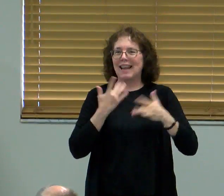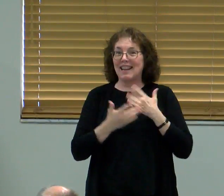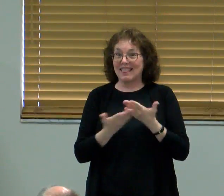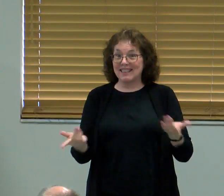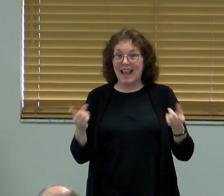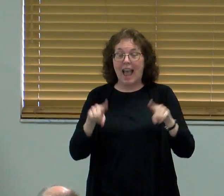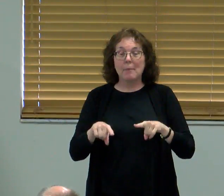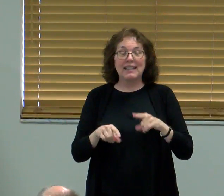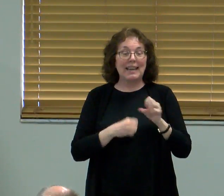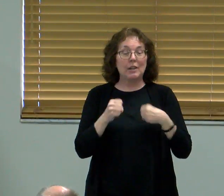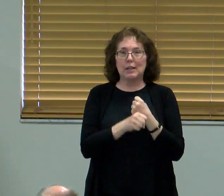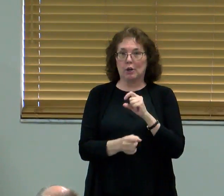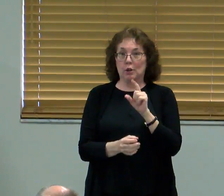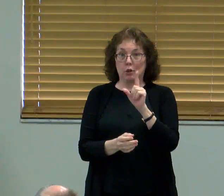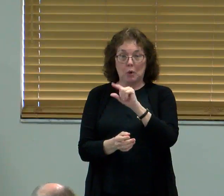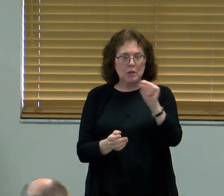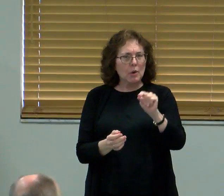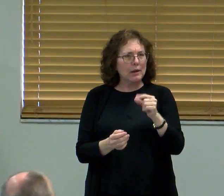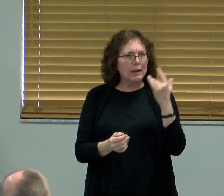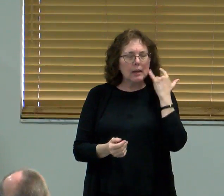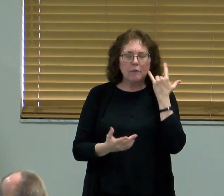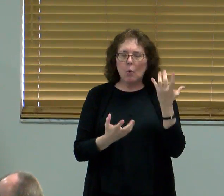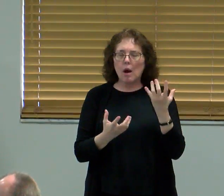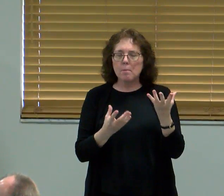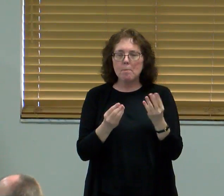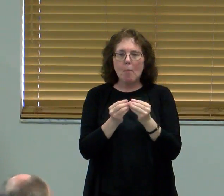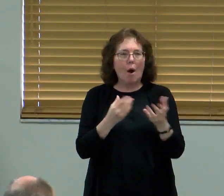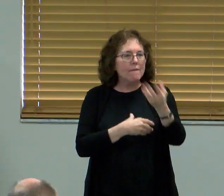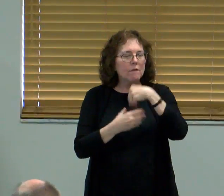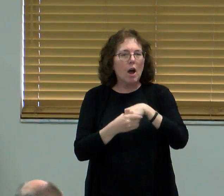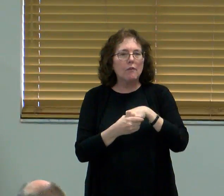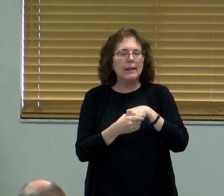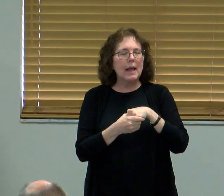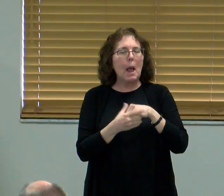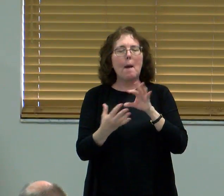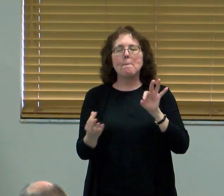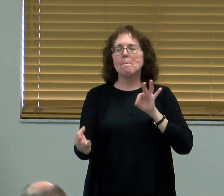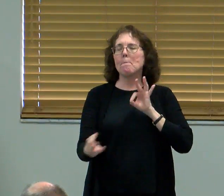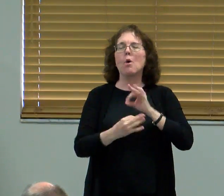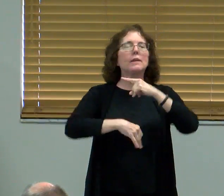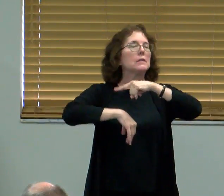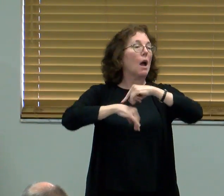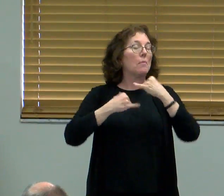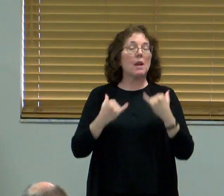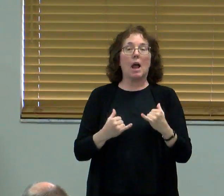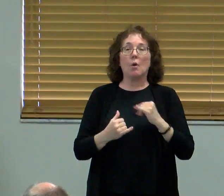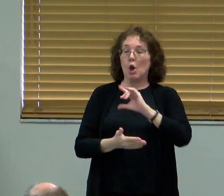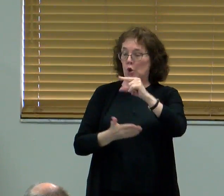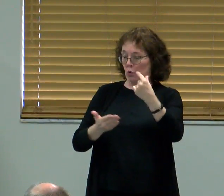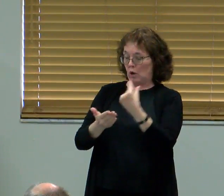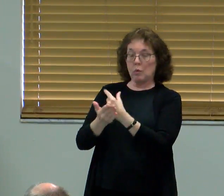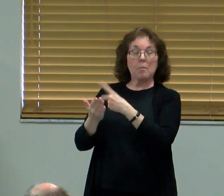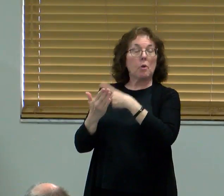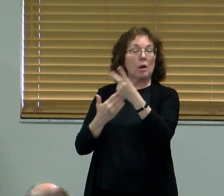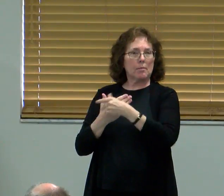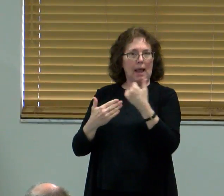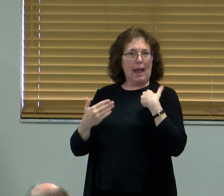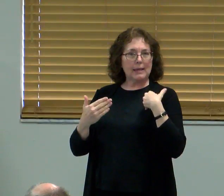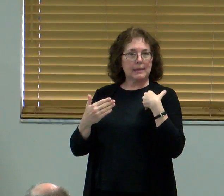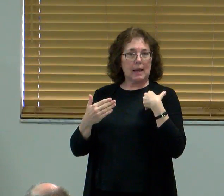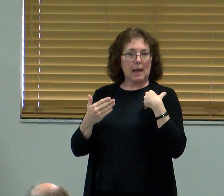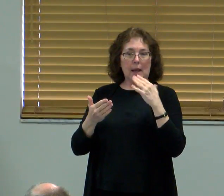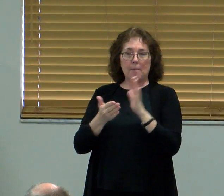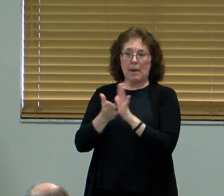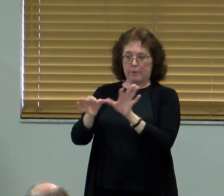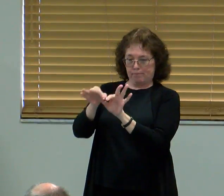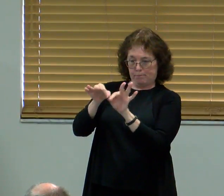things going on in 2020, and if you're wanting to get more involved with us, this is the perfect time. Your graduation program has a tear-off sheet